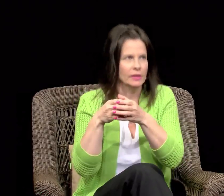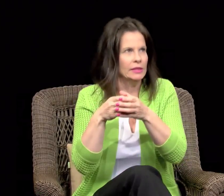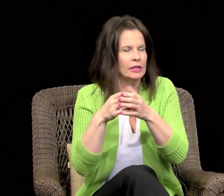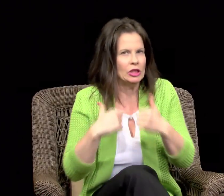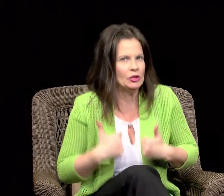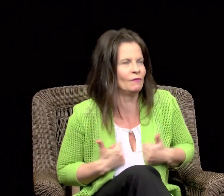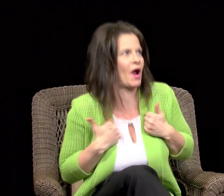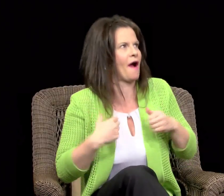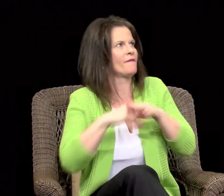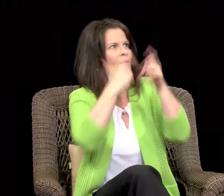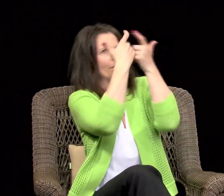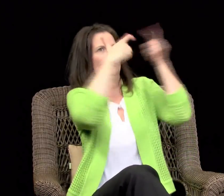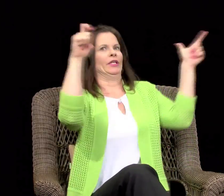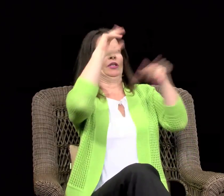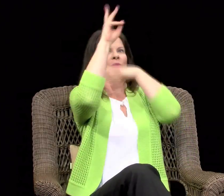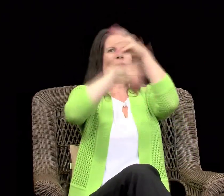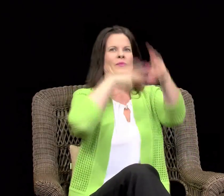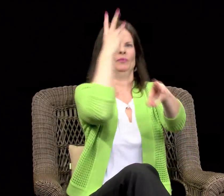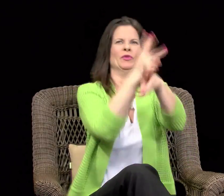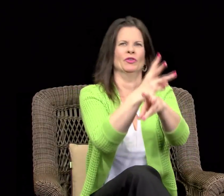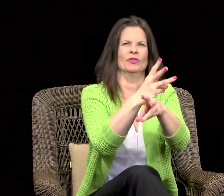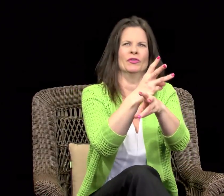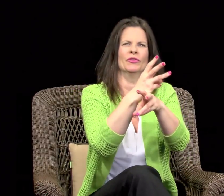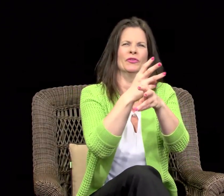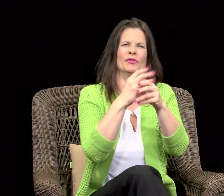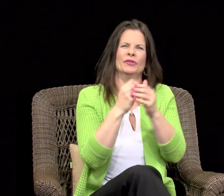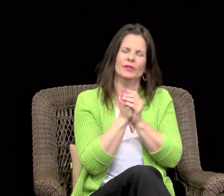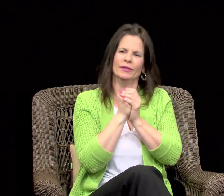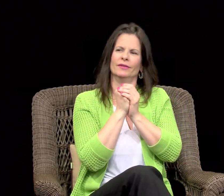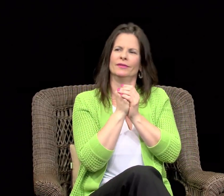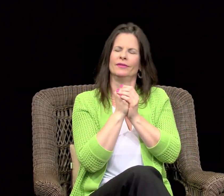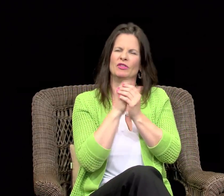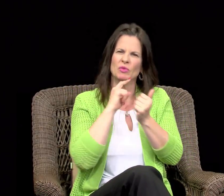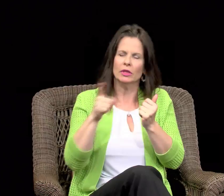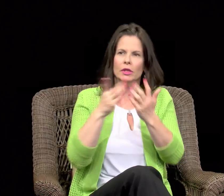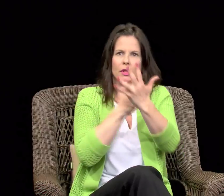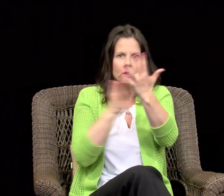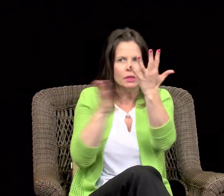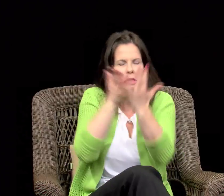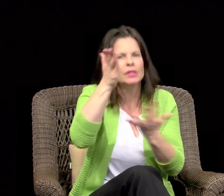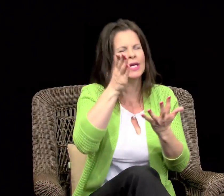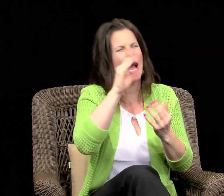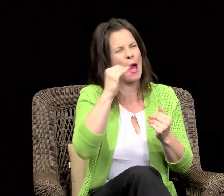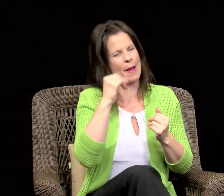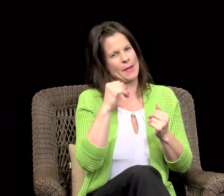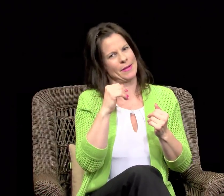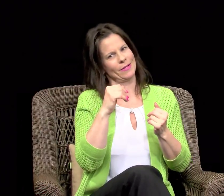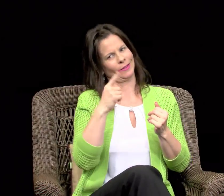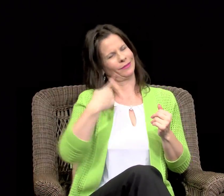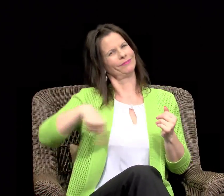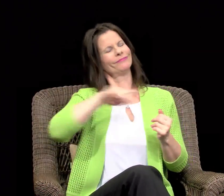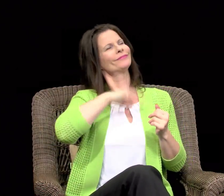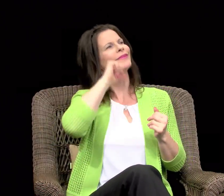they can communicate in sign language, and they survived in this greater world, and really they made it through.